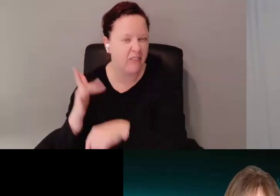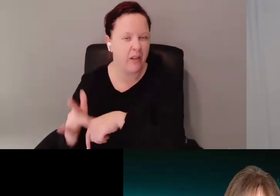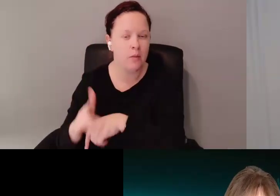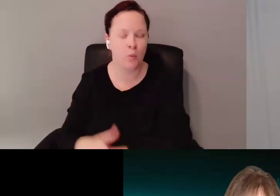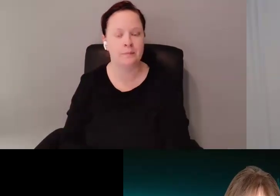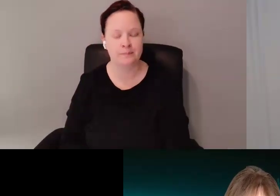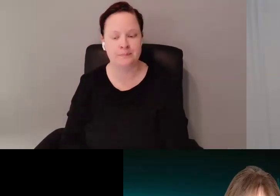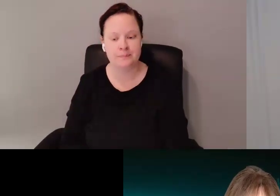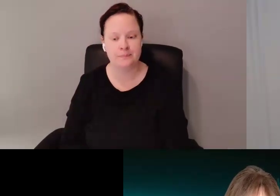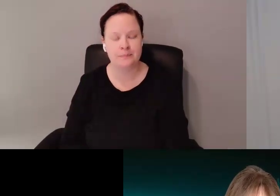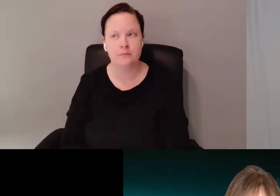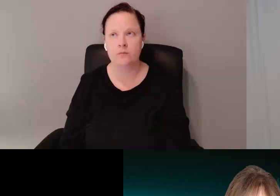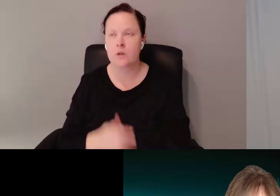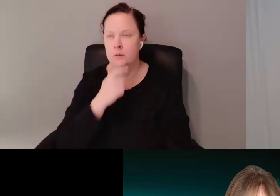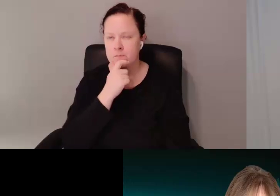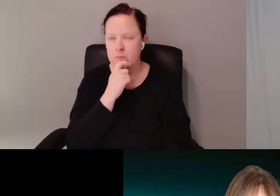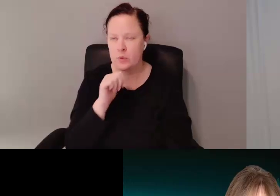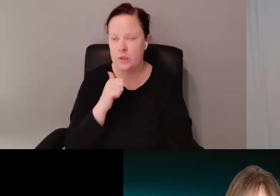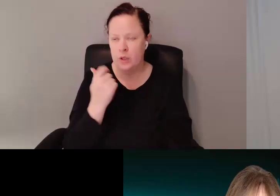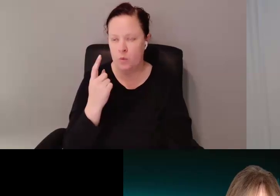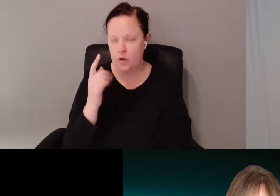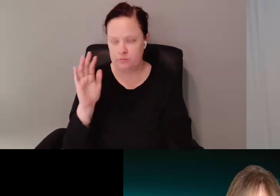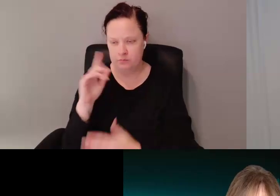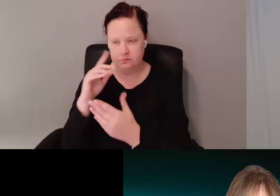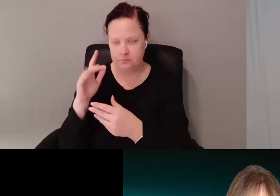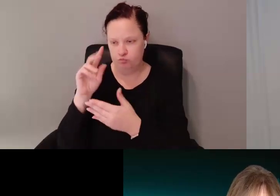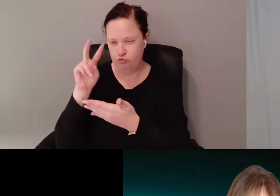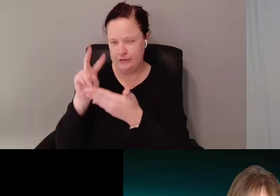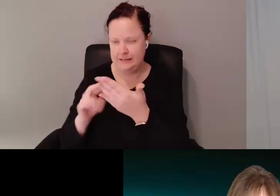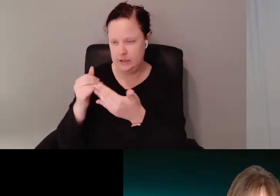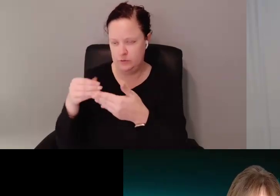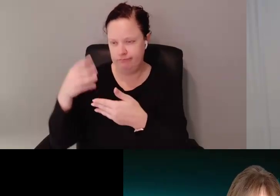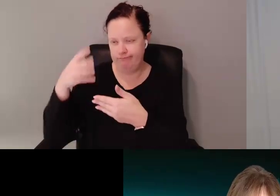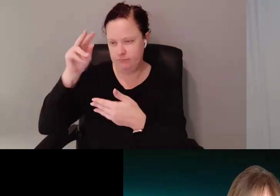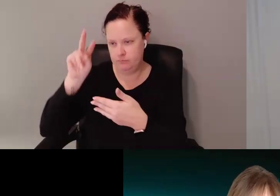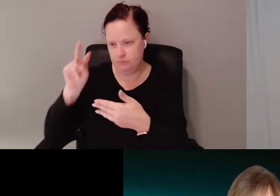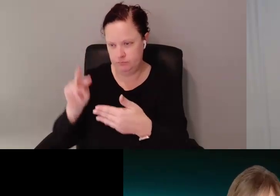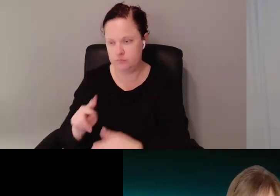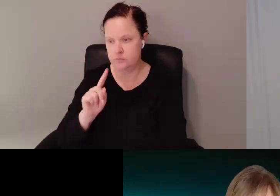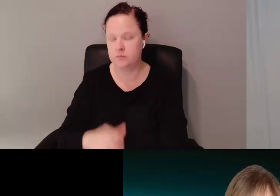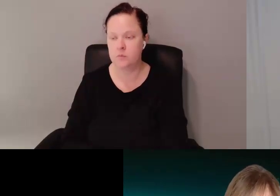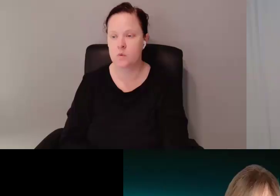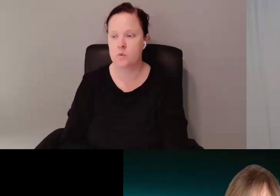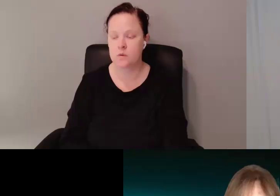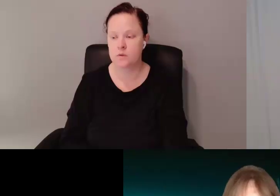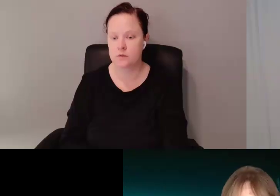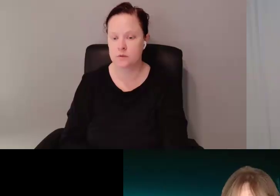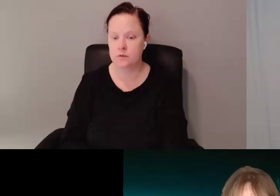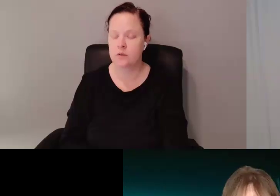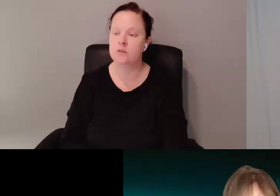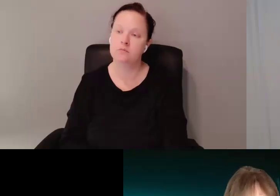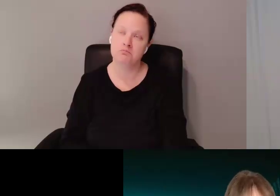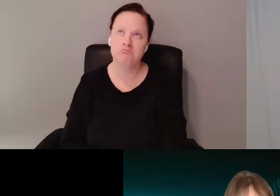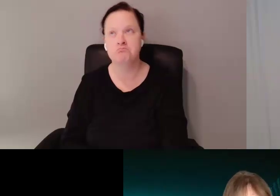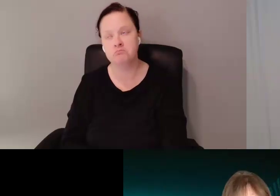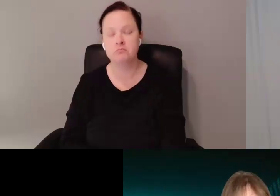there was something I was just trying to go through some of these things. Do you have would you, I